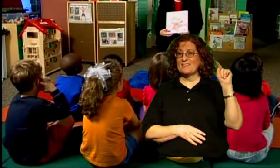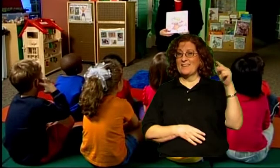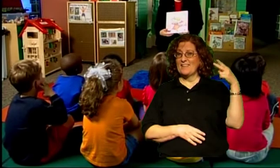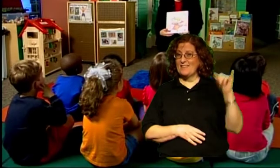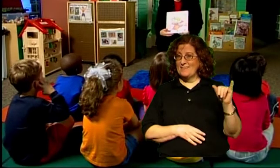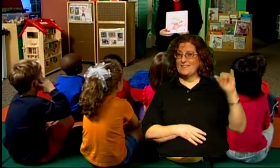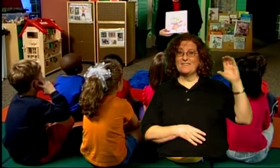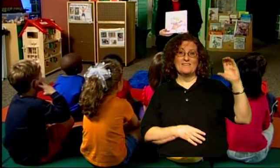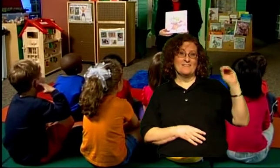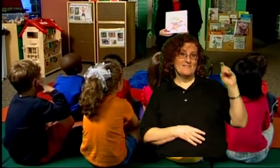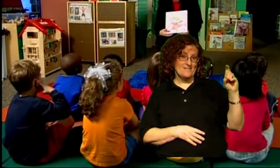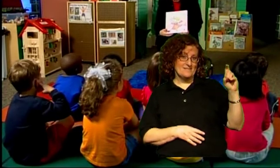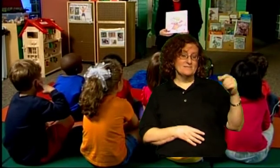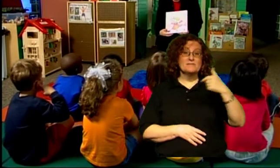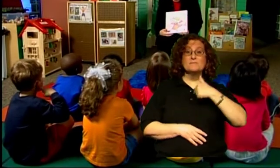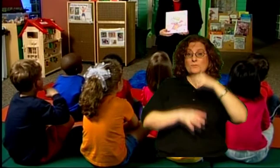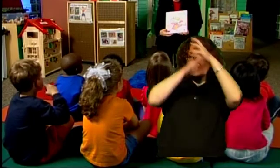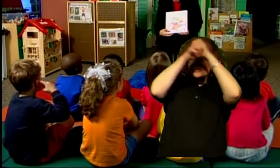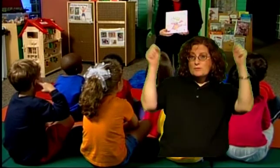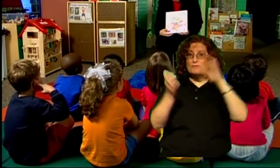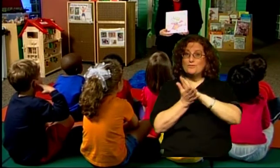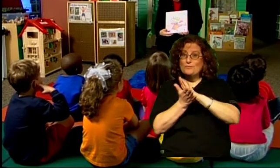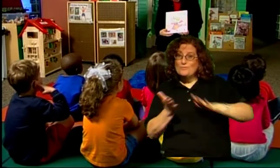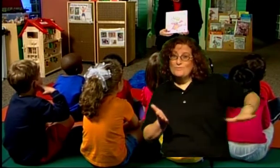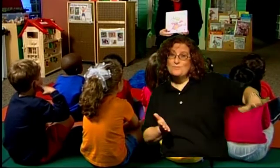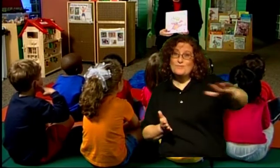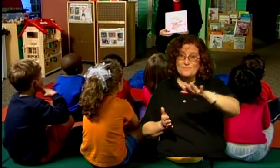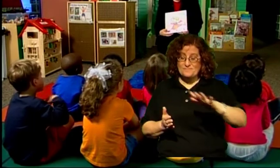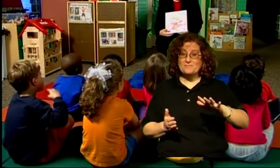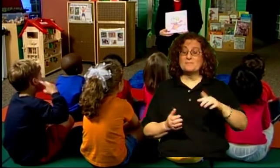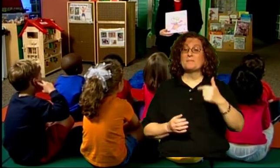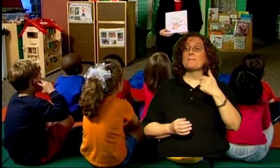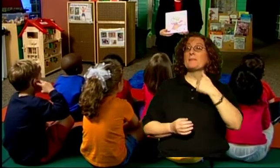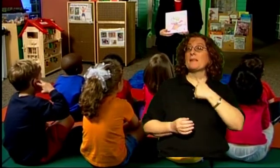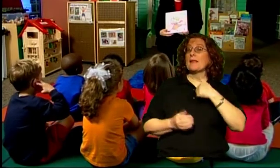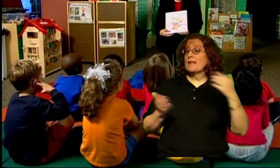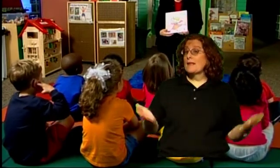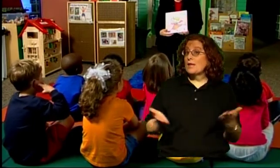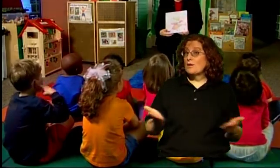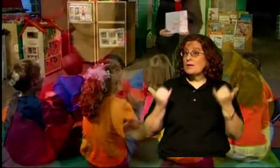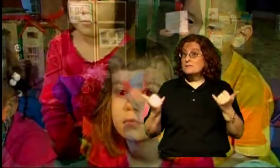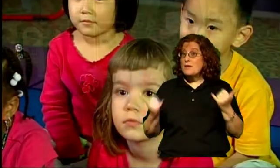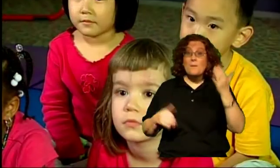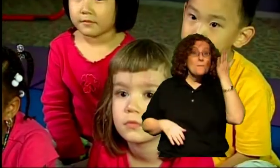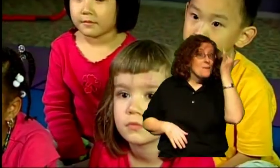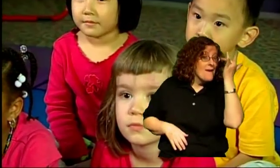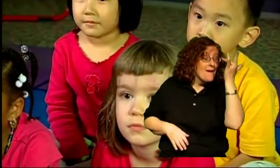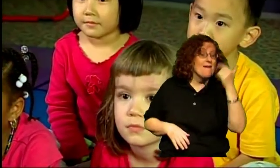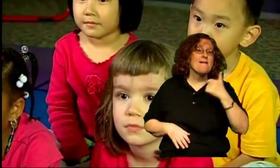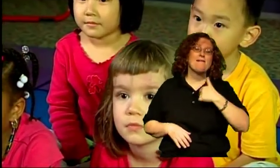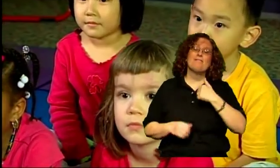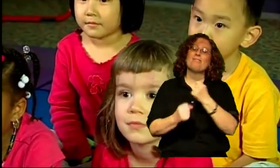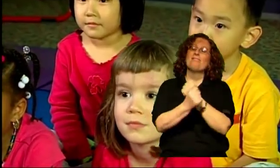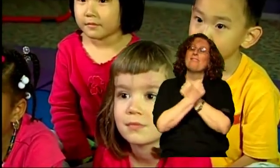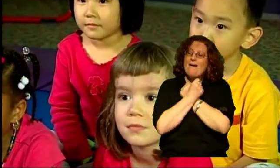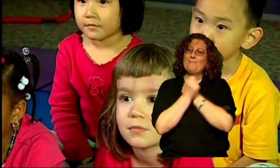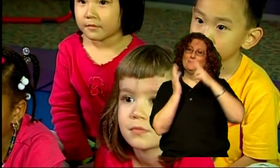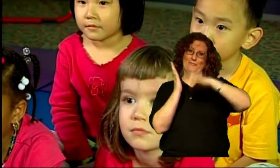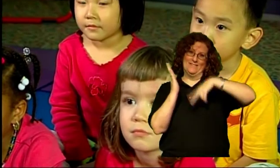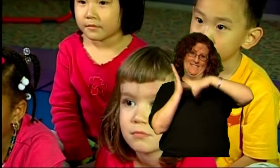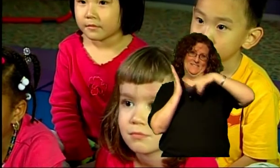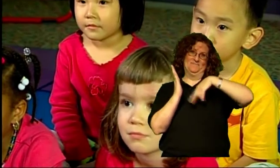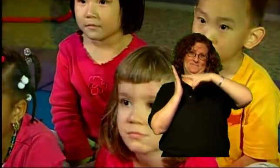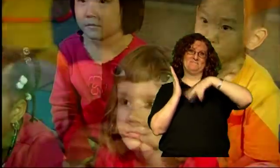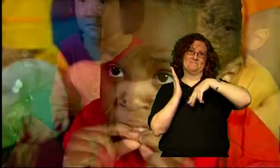I'm Kathy Cox. I'm the State Superintendent of Schools, and I'm here today because I love to read. I particularly like reading to young